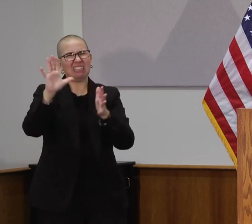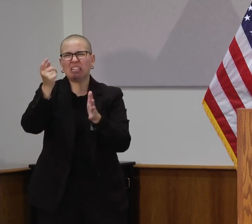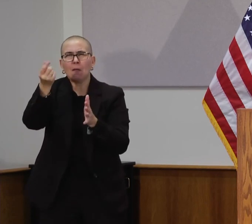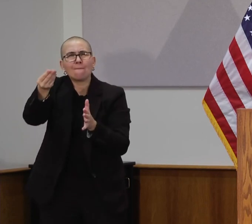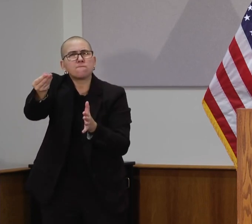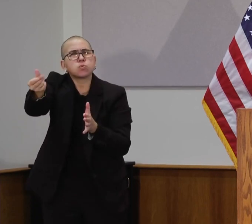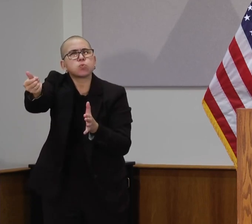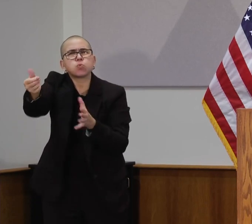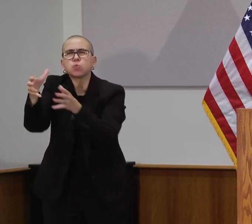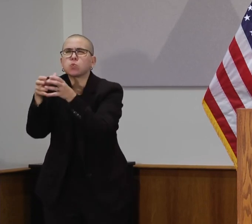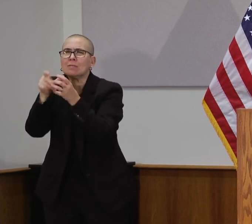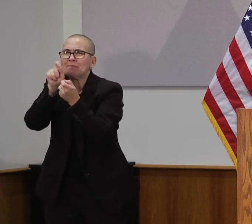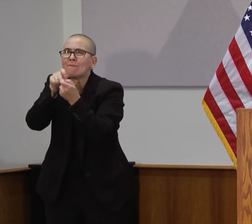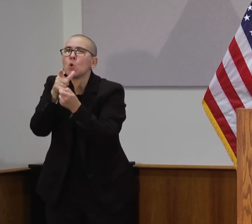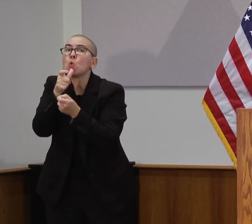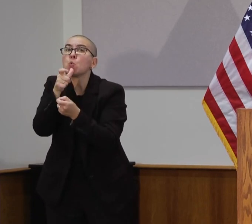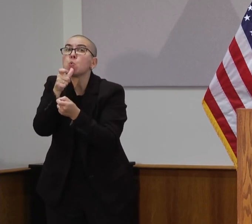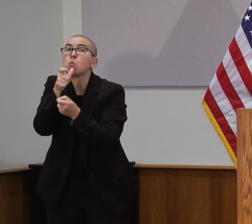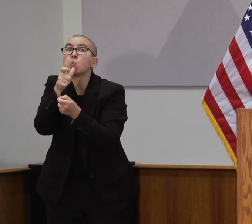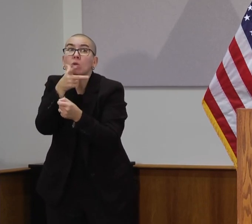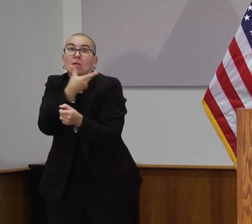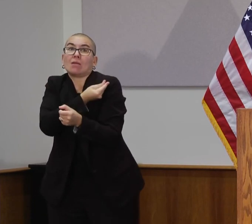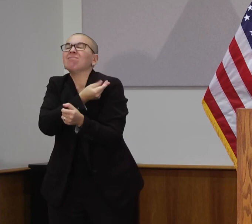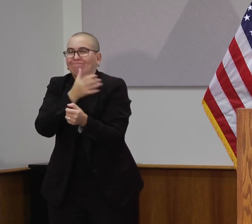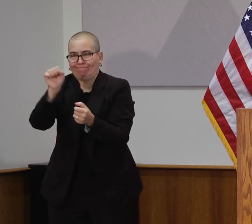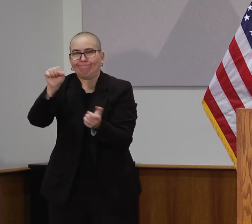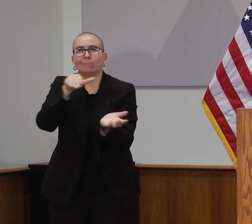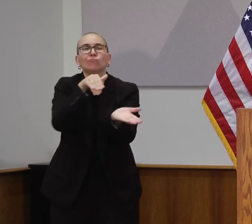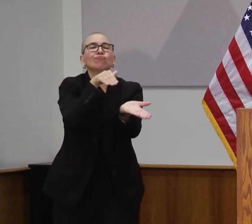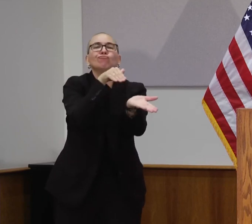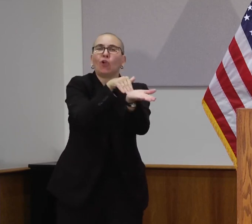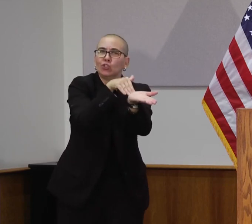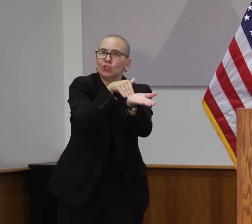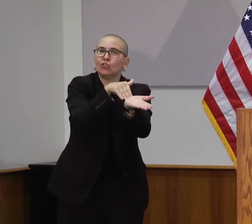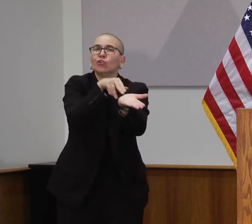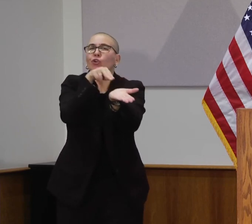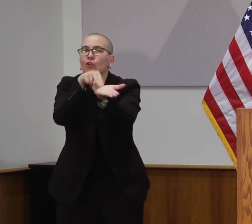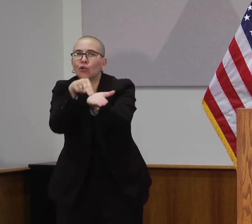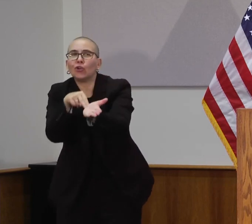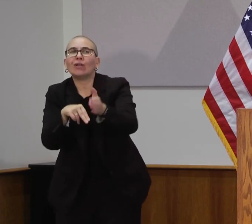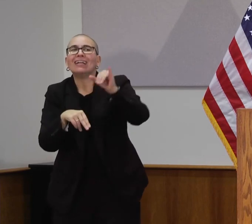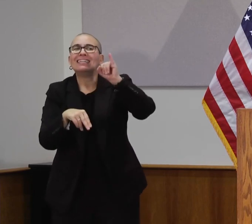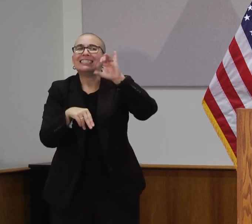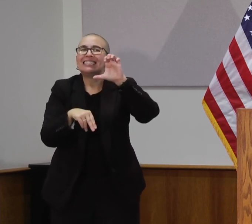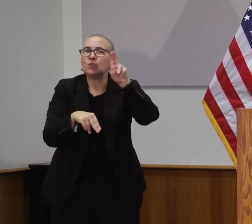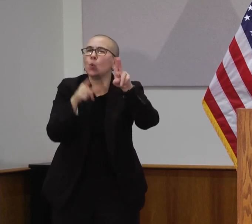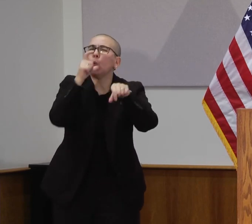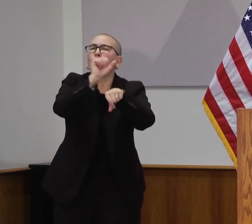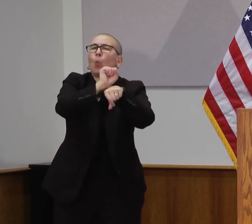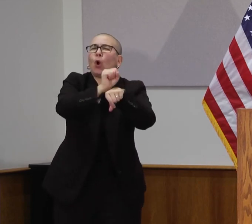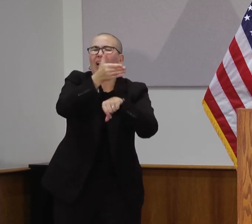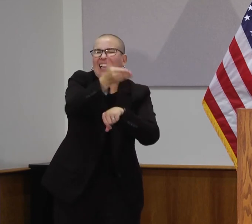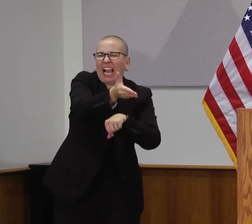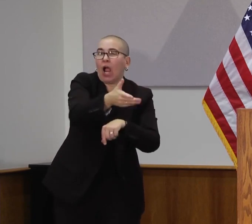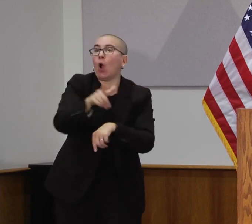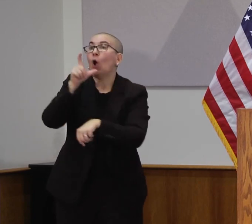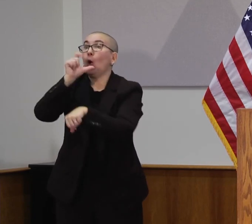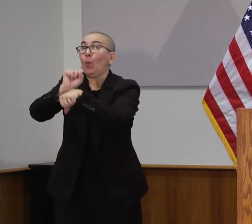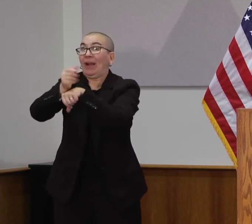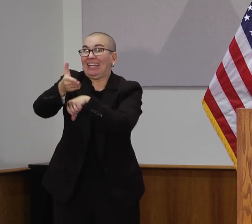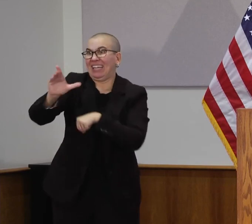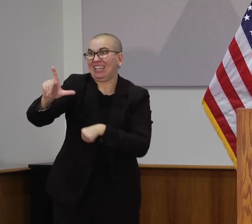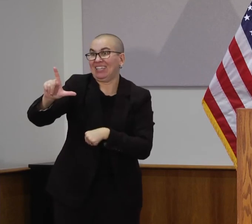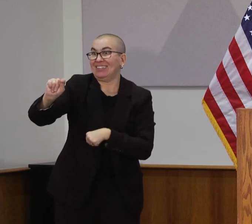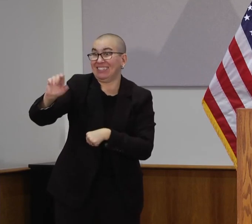will be vaccinating healthcare workers in acute care, but long-term care also. The second